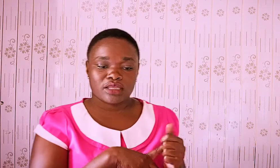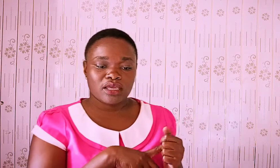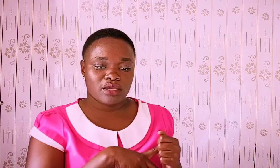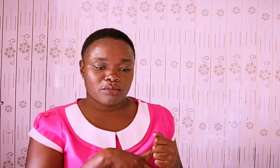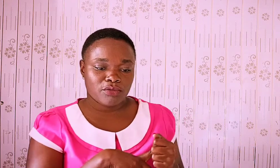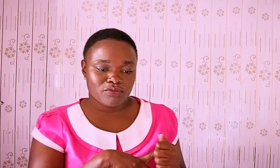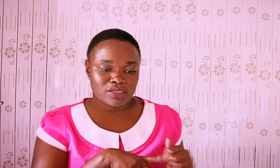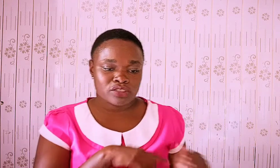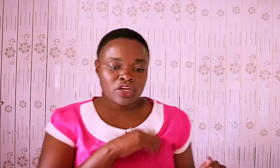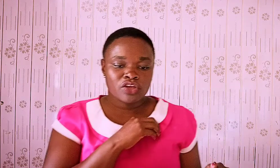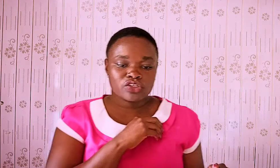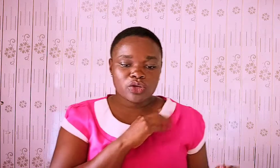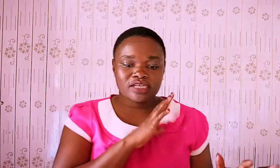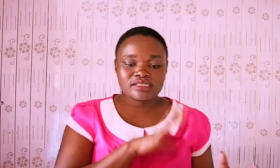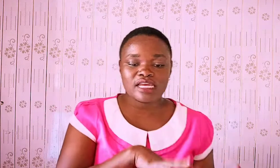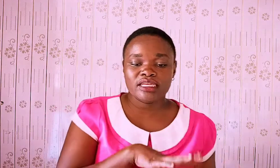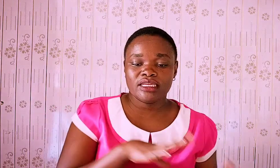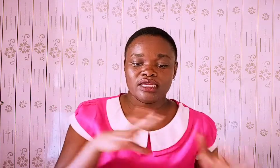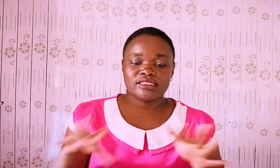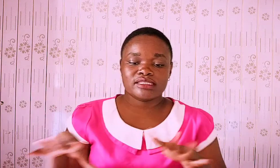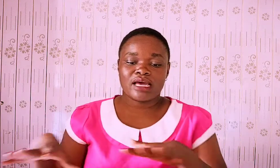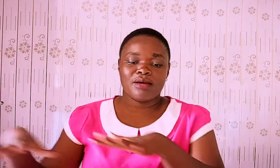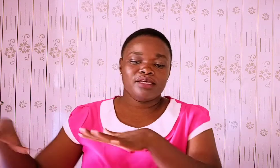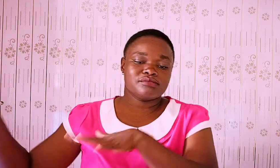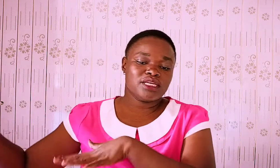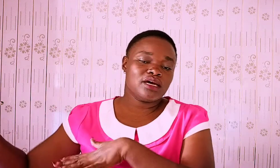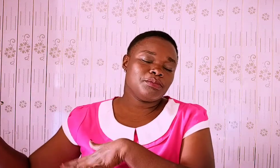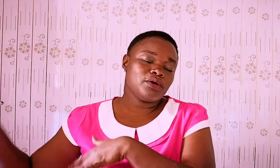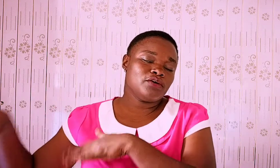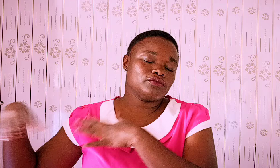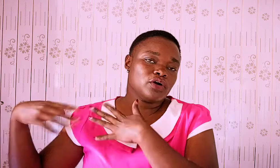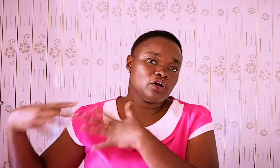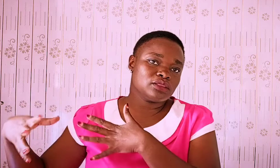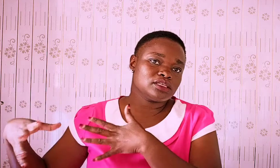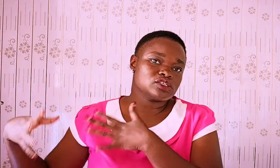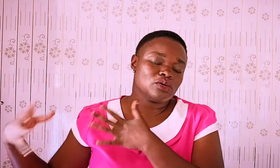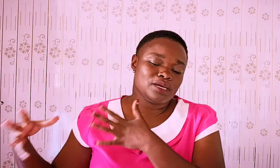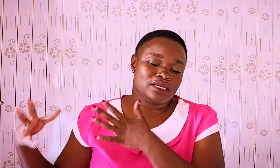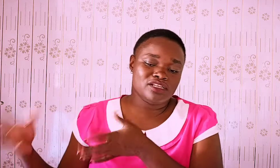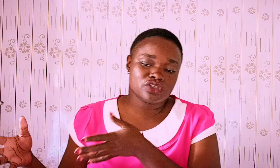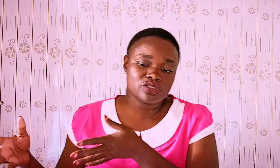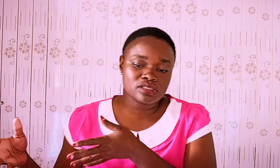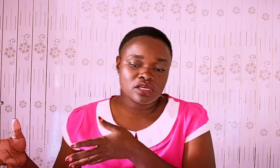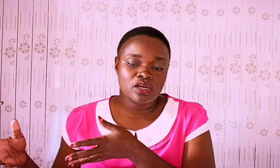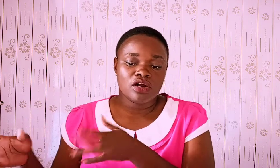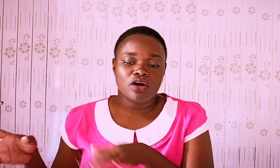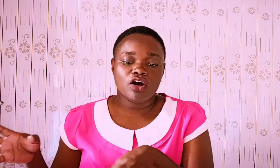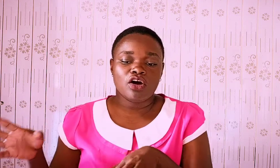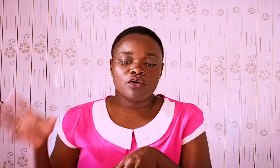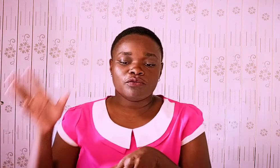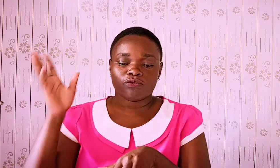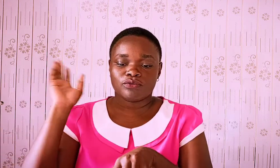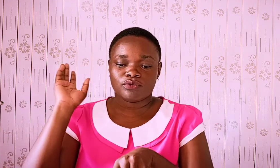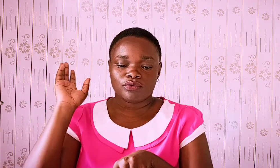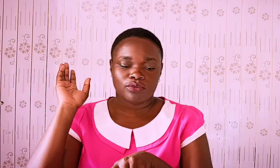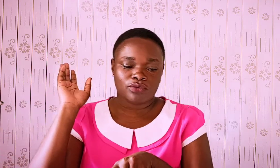the movement. So a sign is made up of all these combinations of